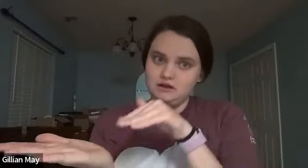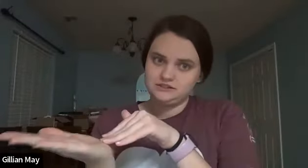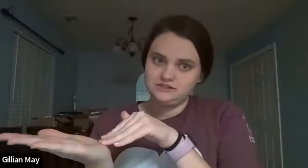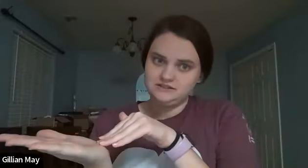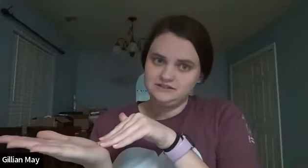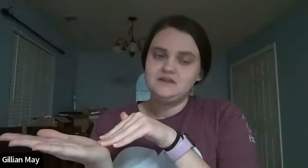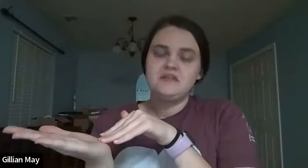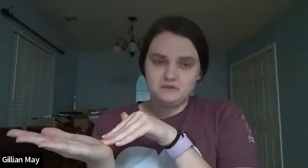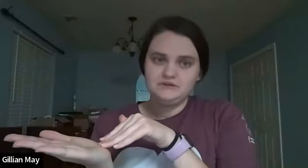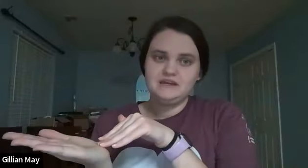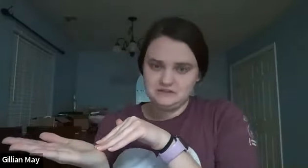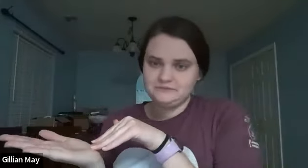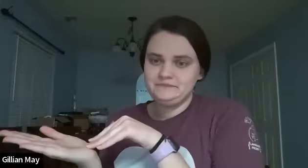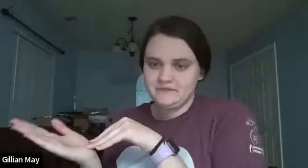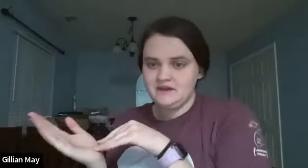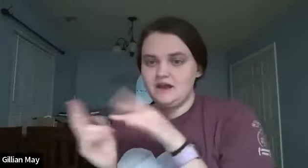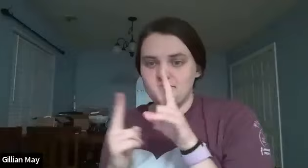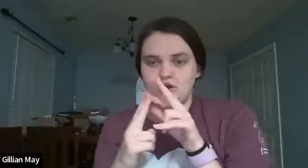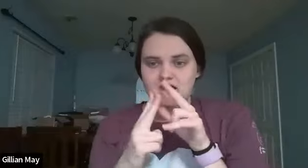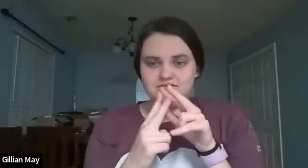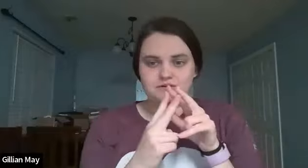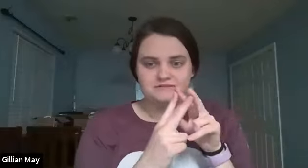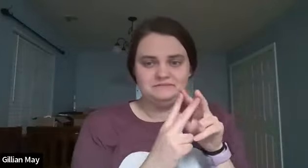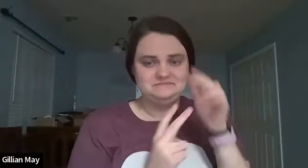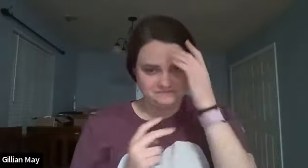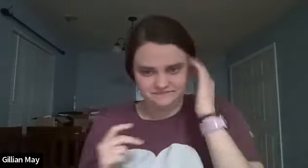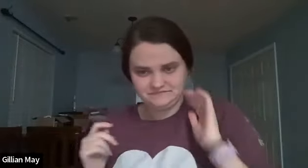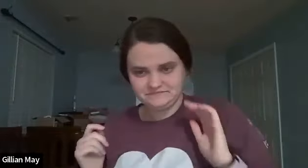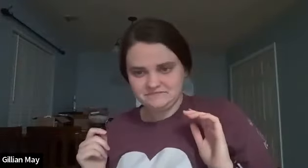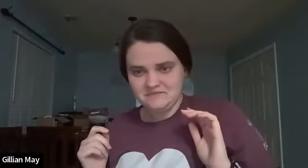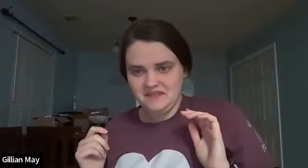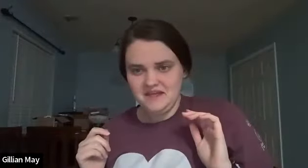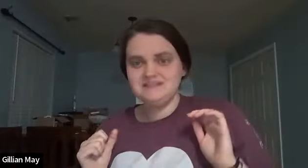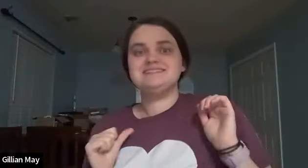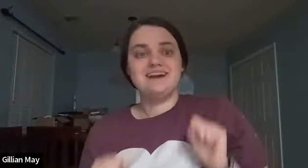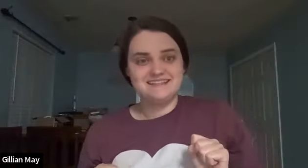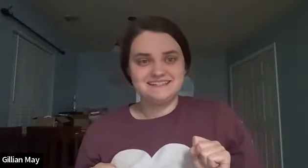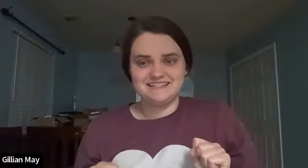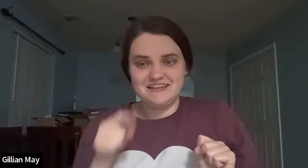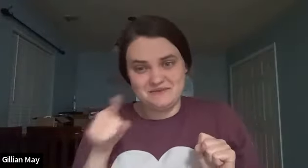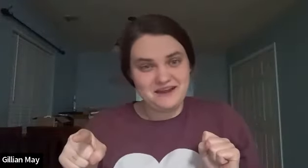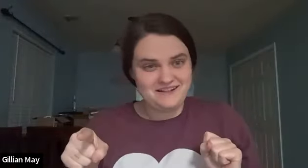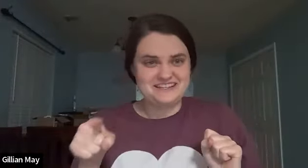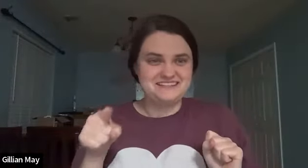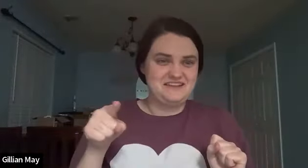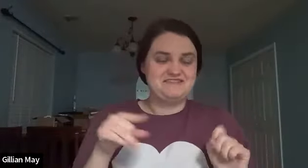doctor. That one you can do. They go back and forth. Scientist, and then biologist. I saw that over there.